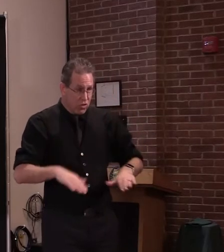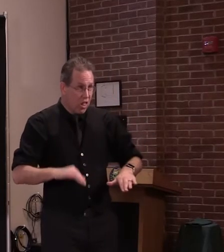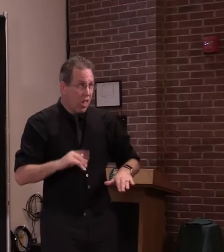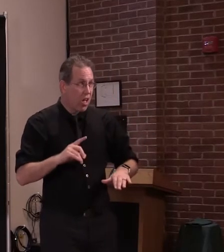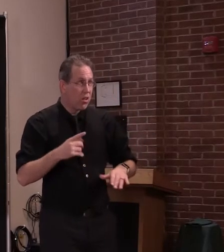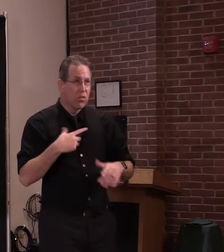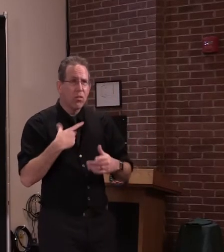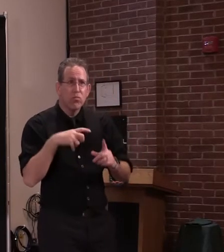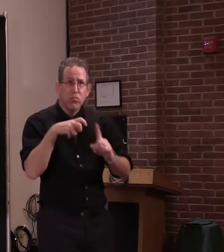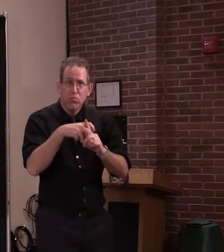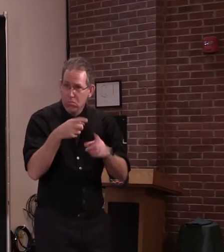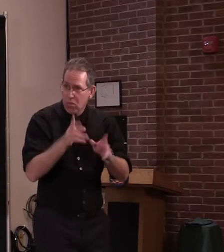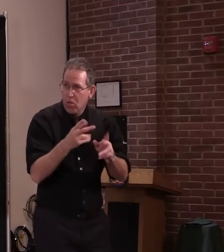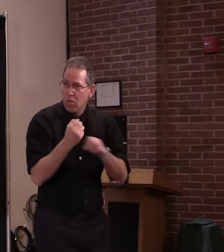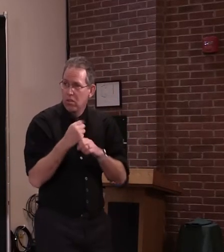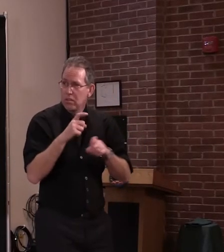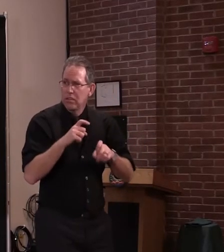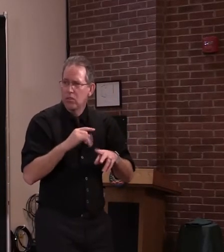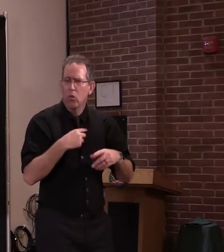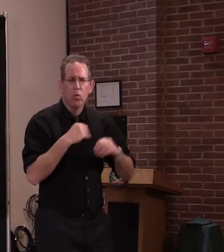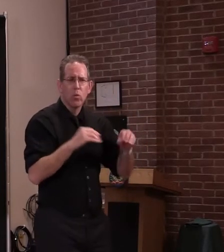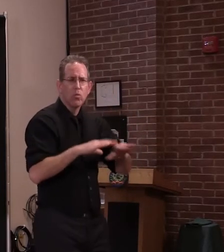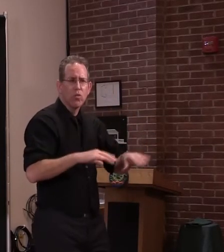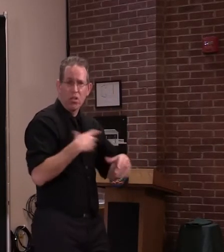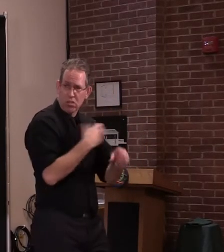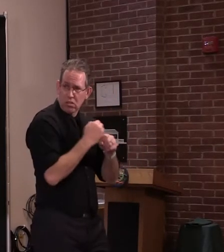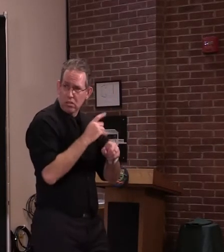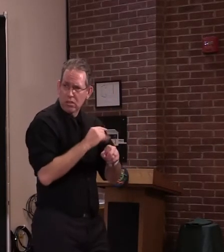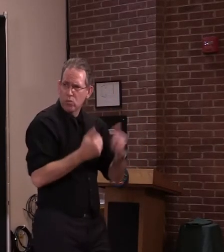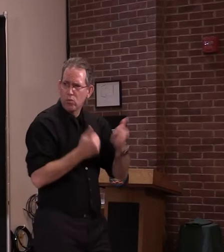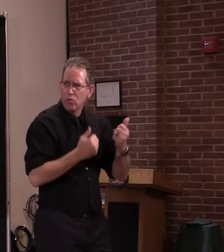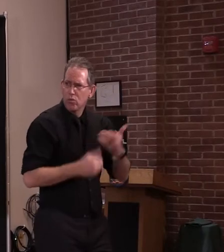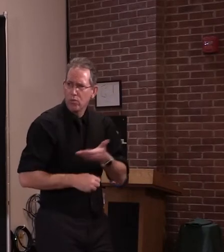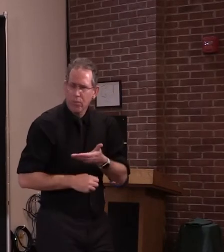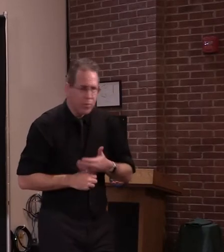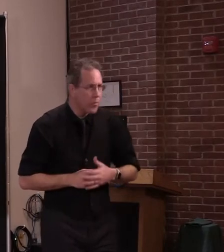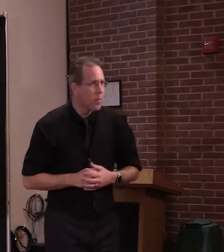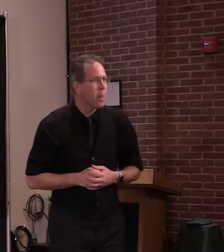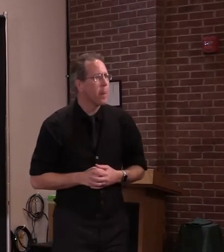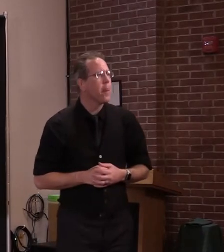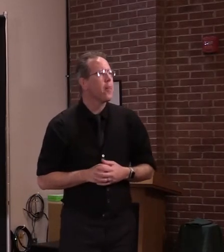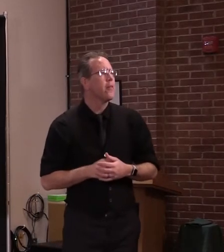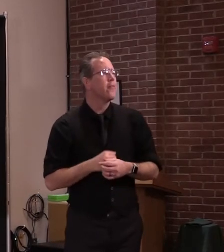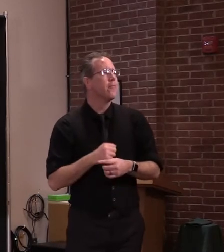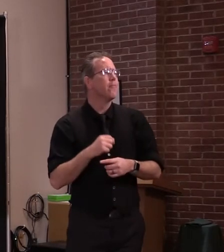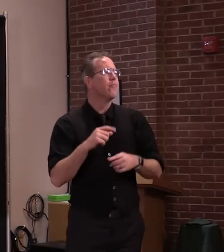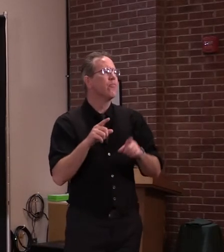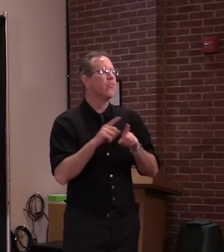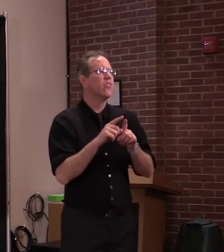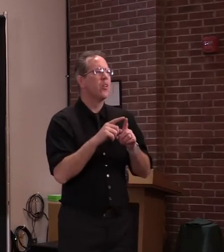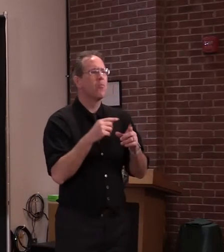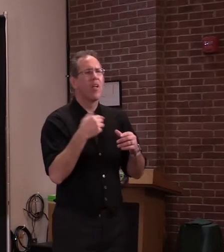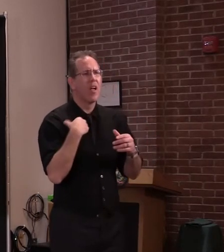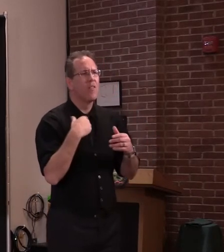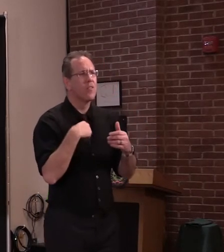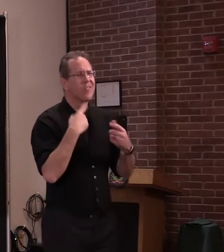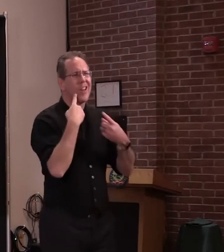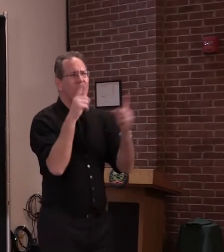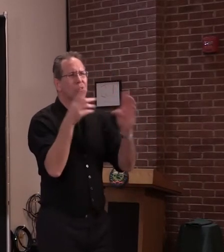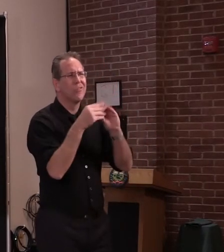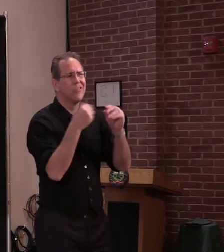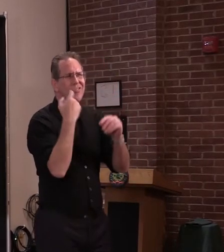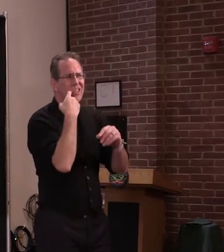the antigen tests, the NIH test program that I just announced that's going to be open